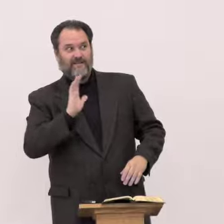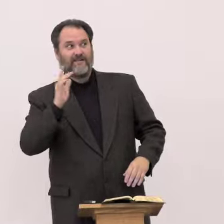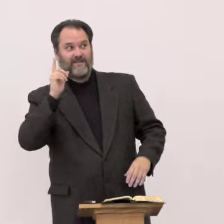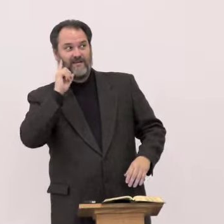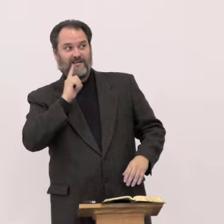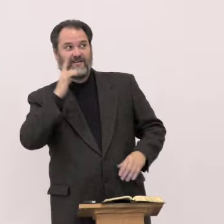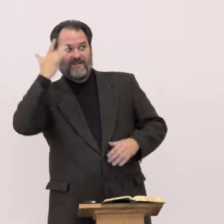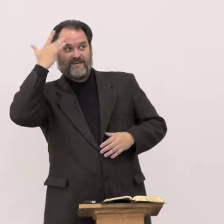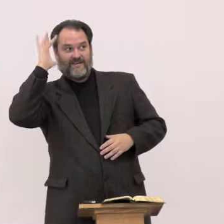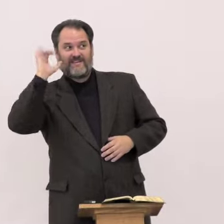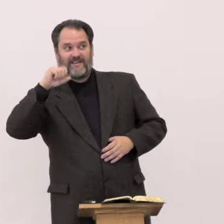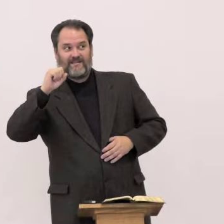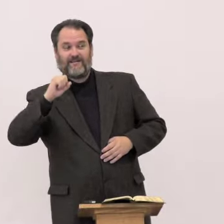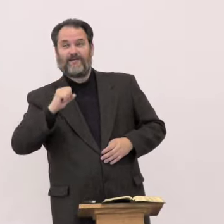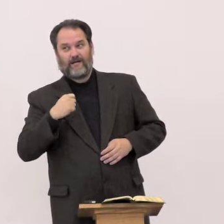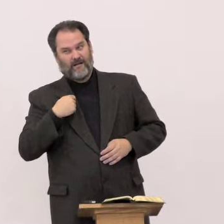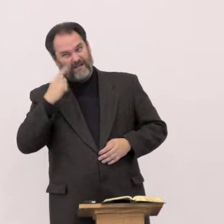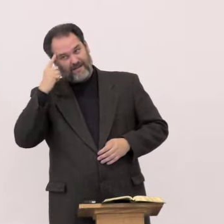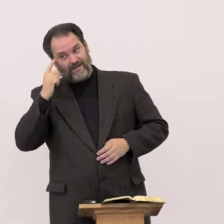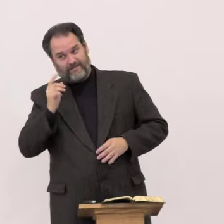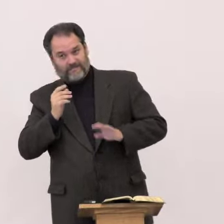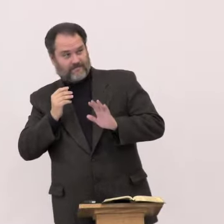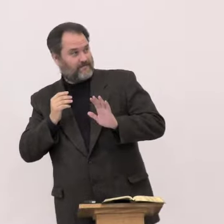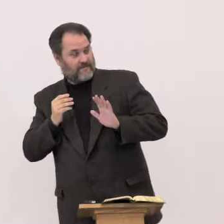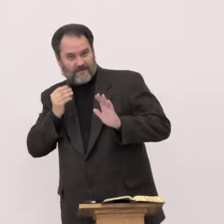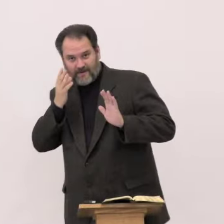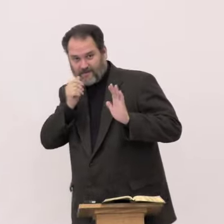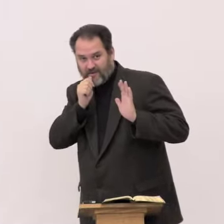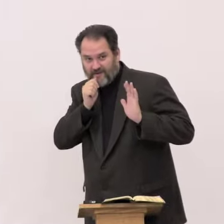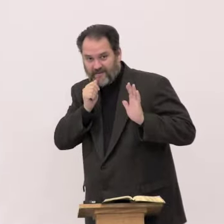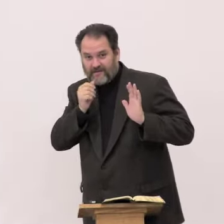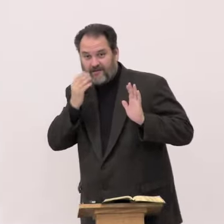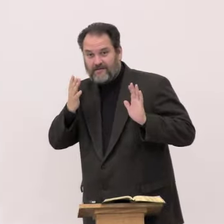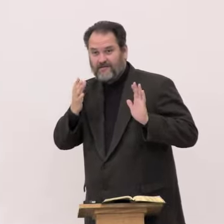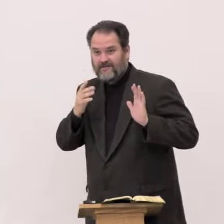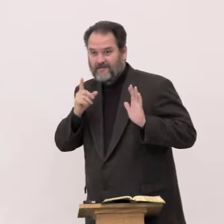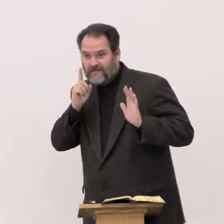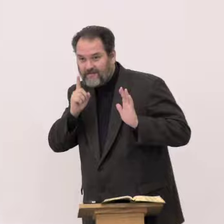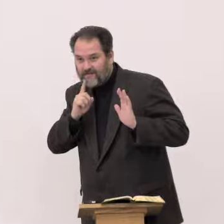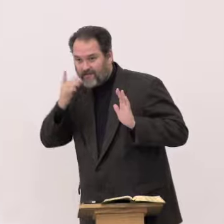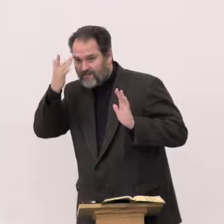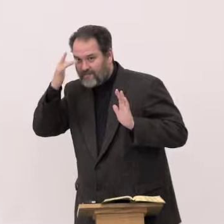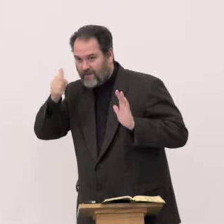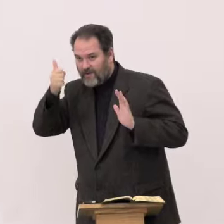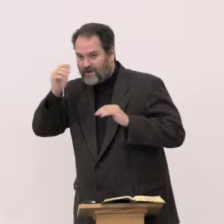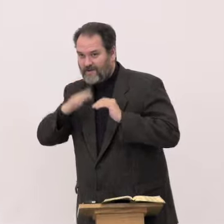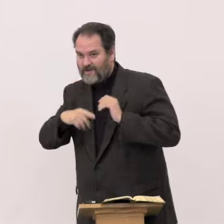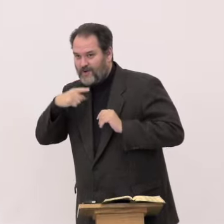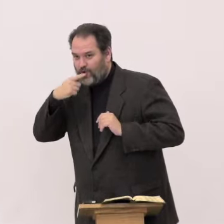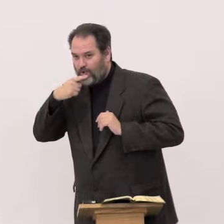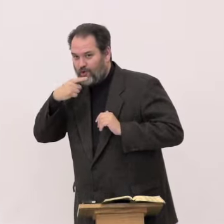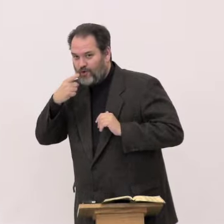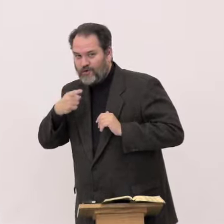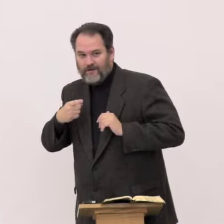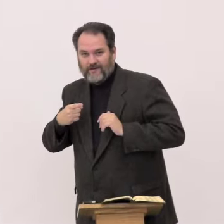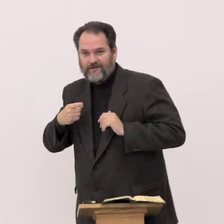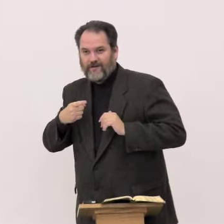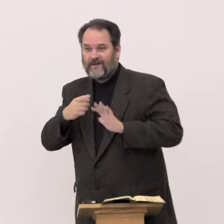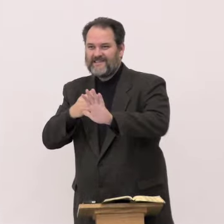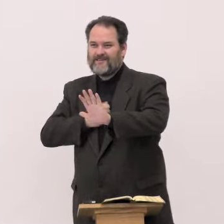when some hearing people always look down to deaf people and think, you know, they're not really talking that much. It's, you